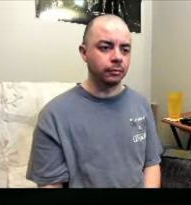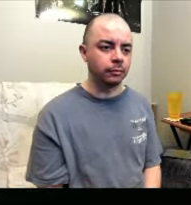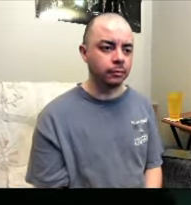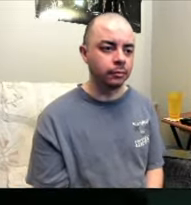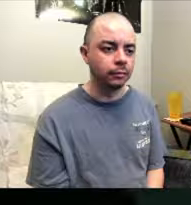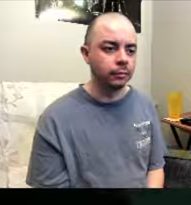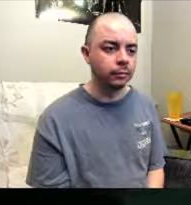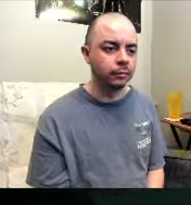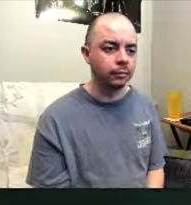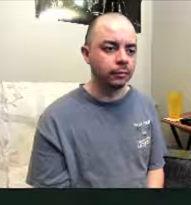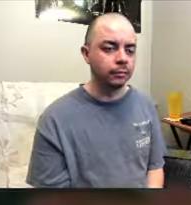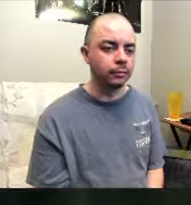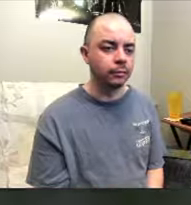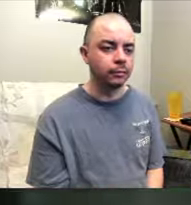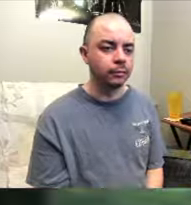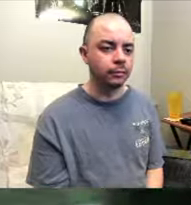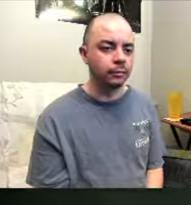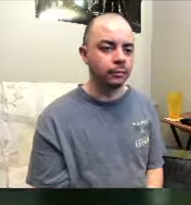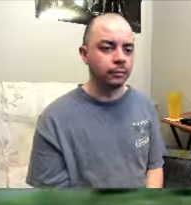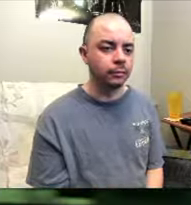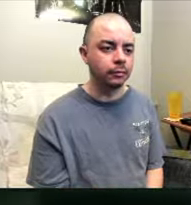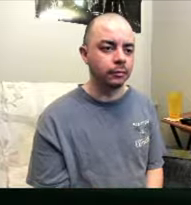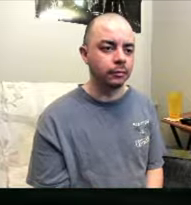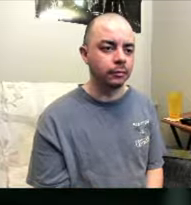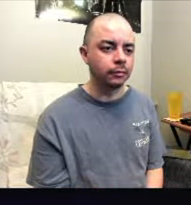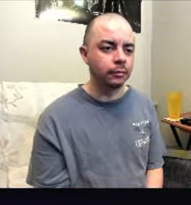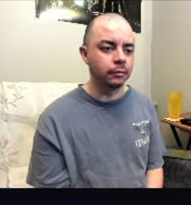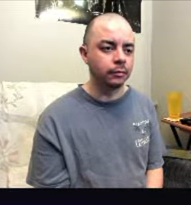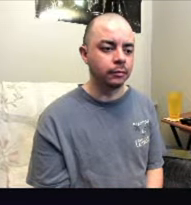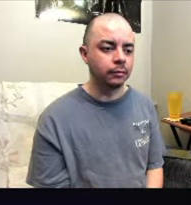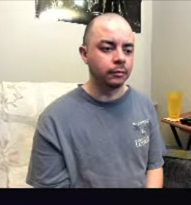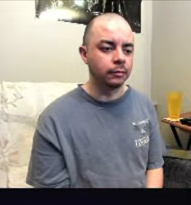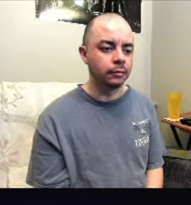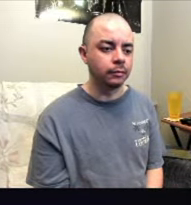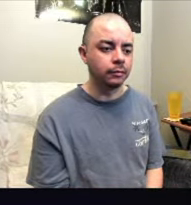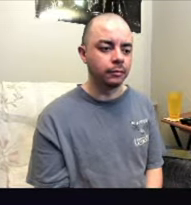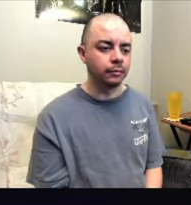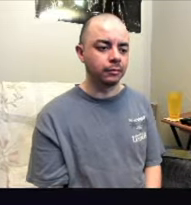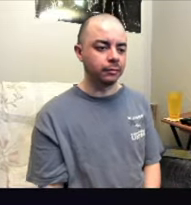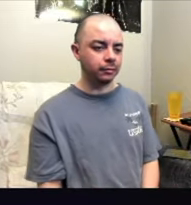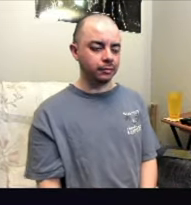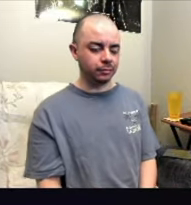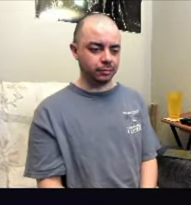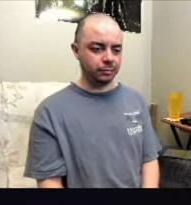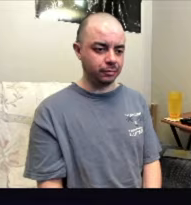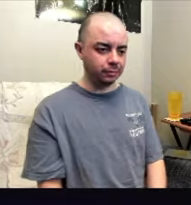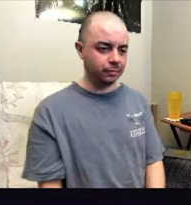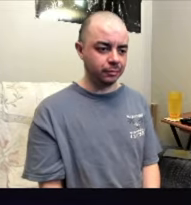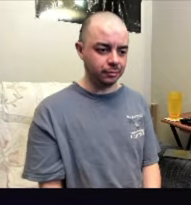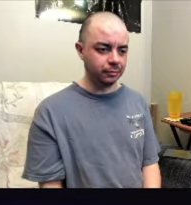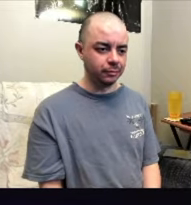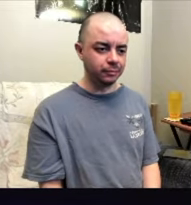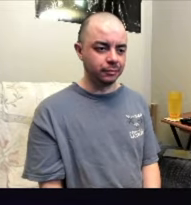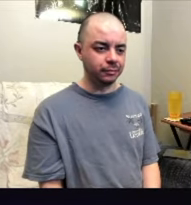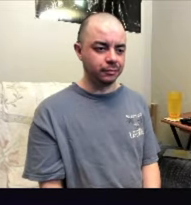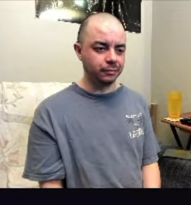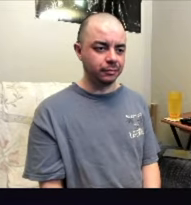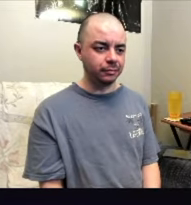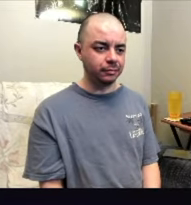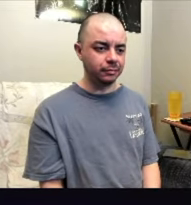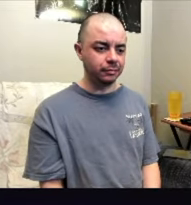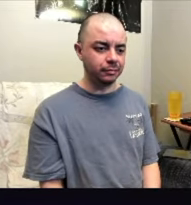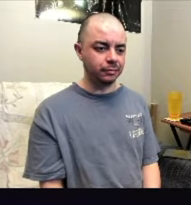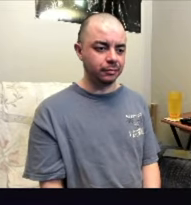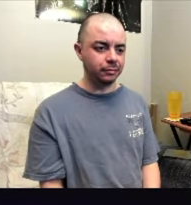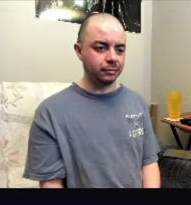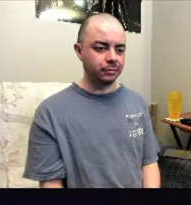game, and I think in this one might be more divisive than the first game, in a very kind of exciting way that I think it raises those